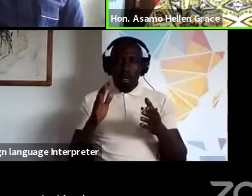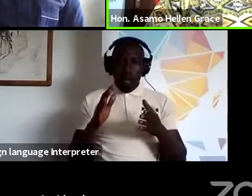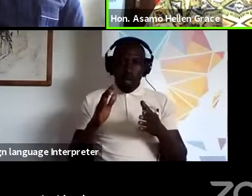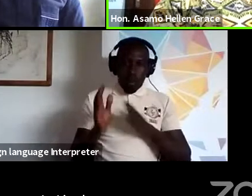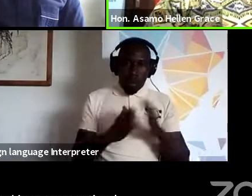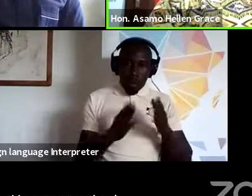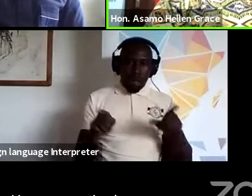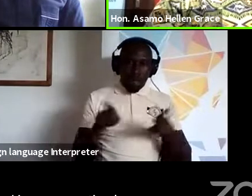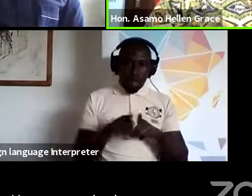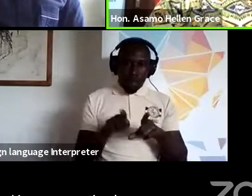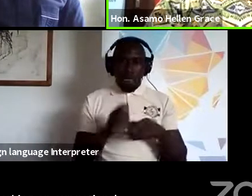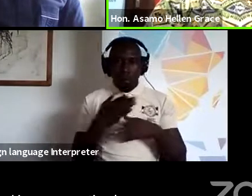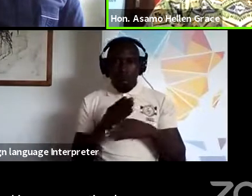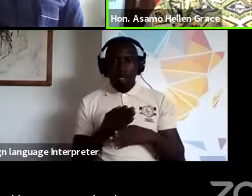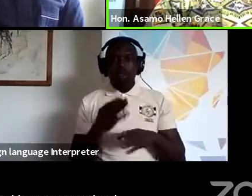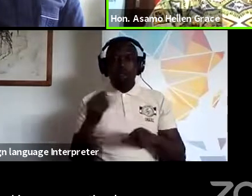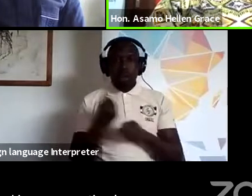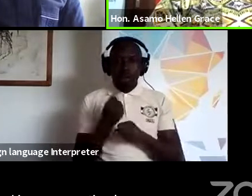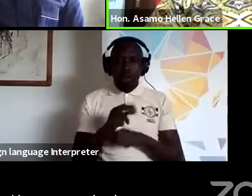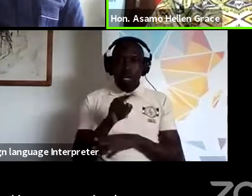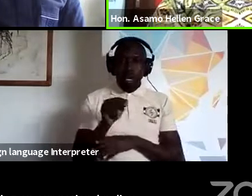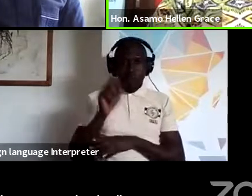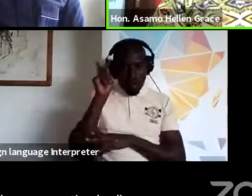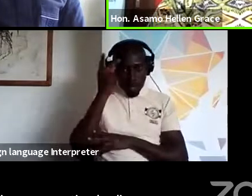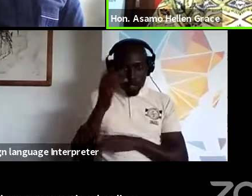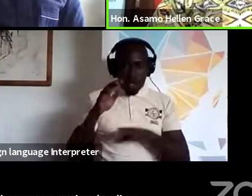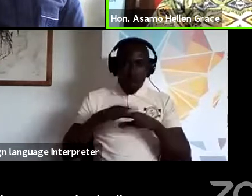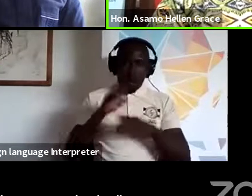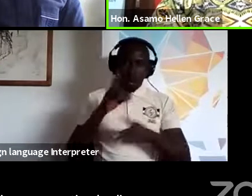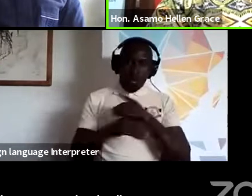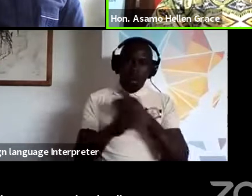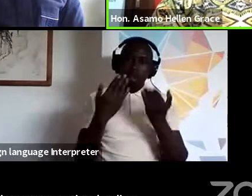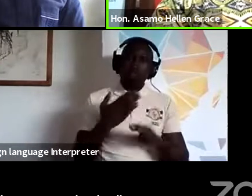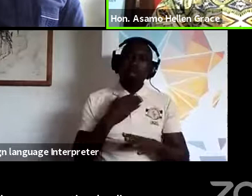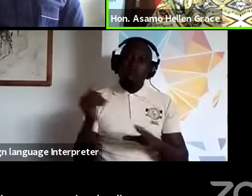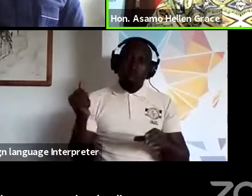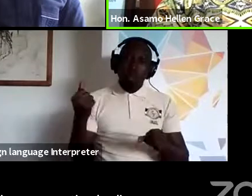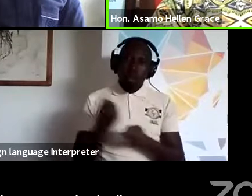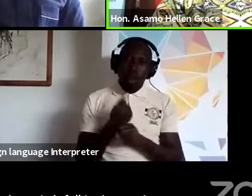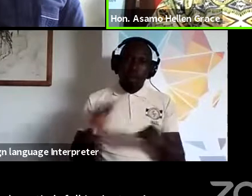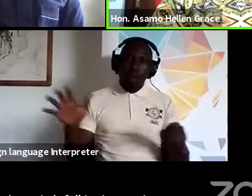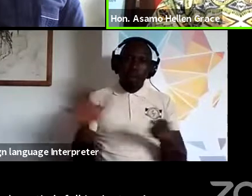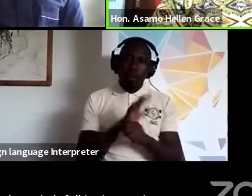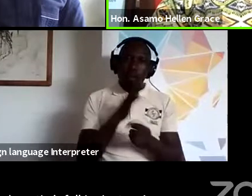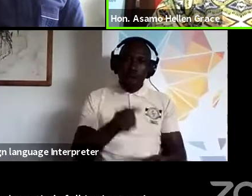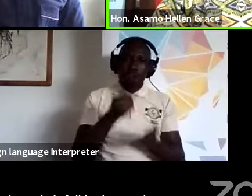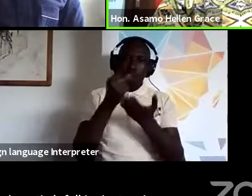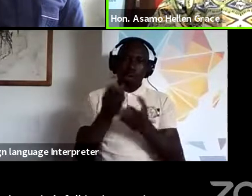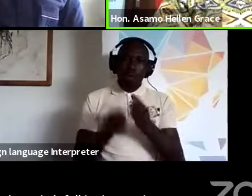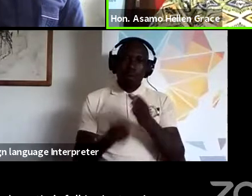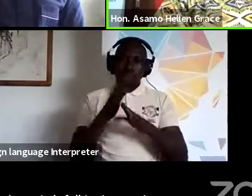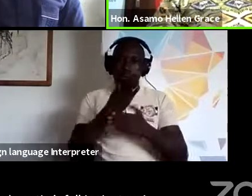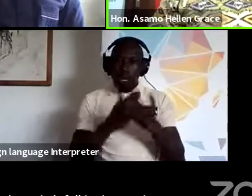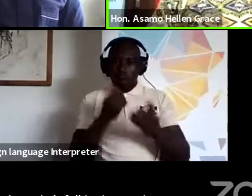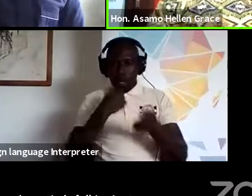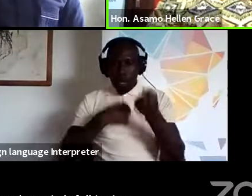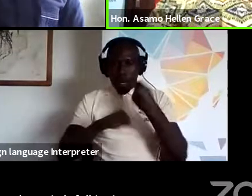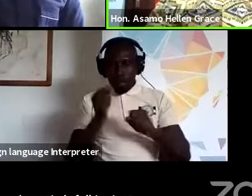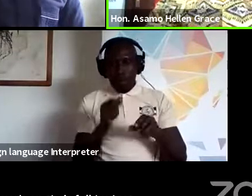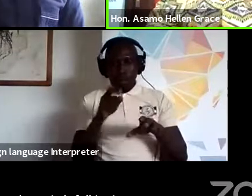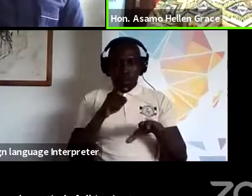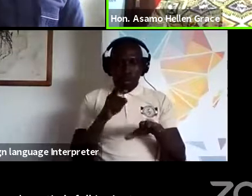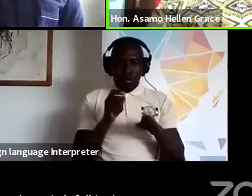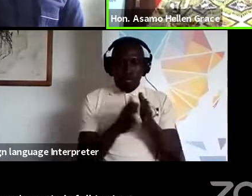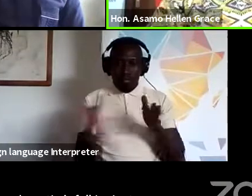national policy on disability. Now we want to work on a full budget and then come up with some activities, at least for a period of 5